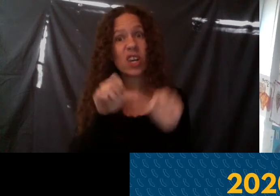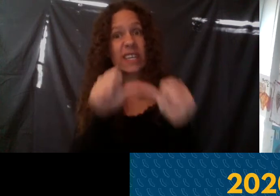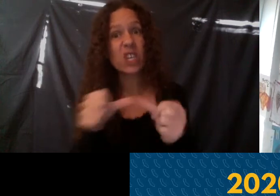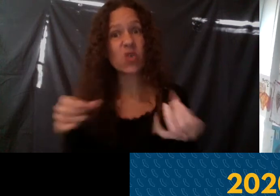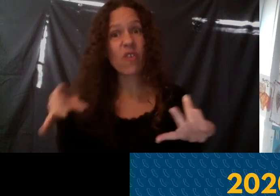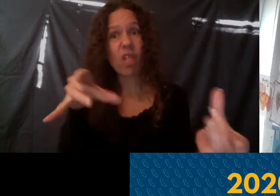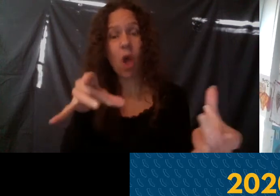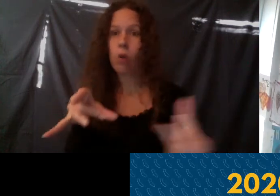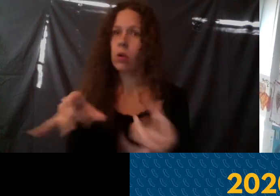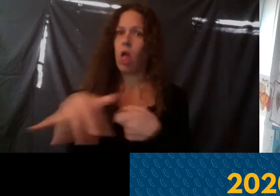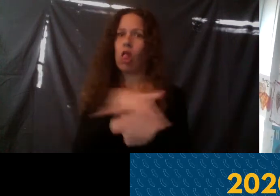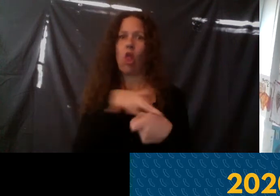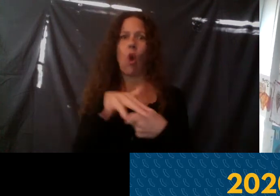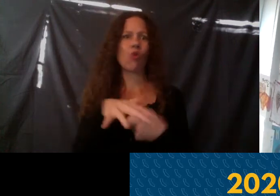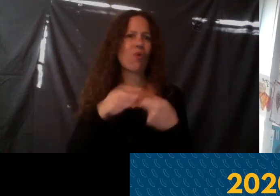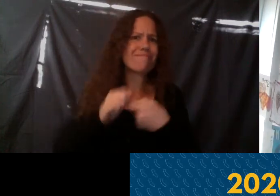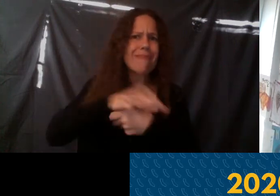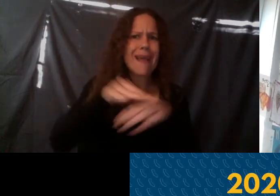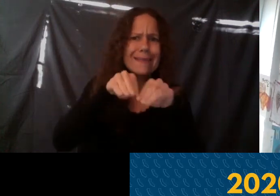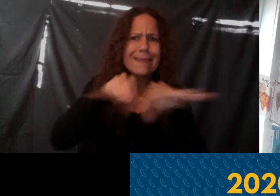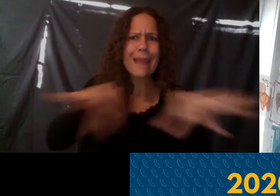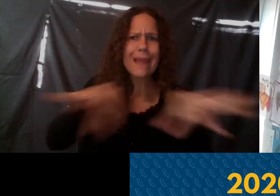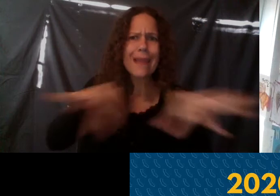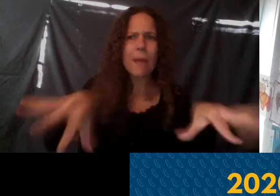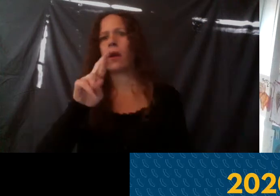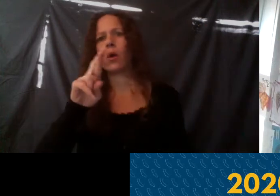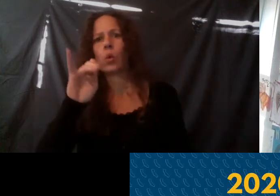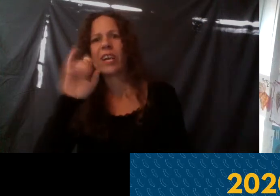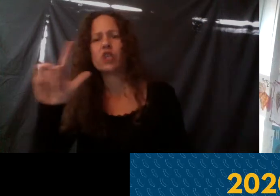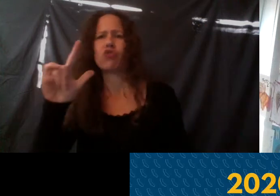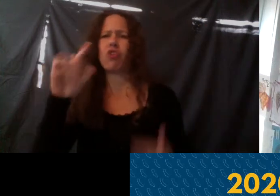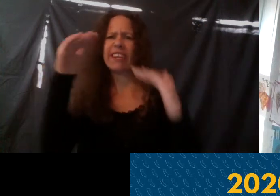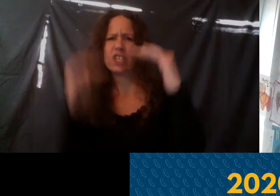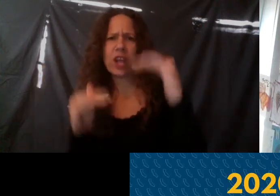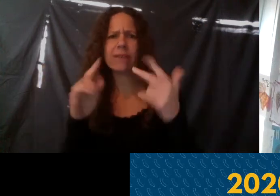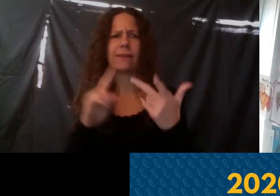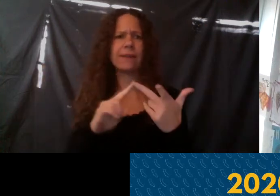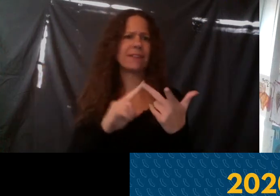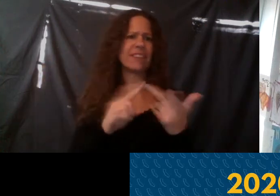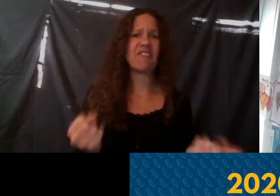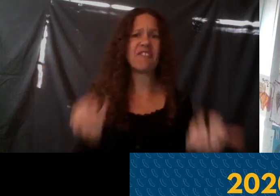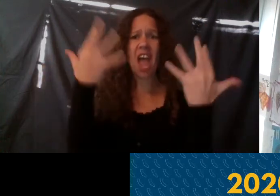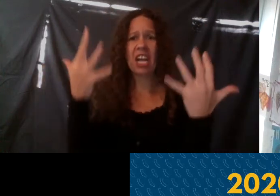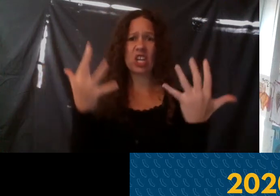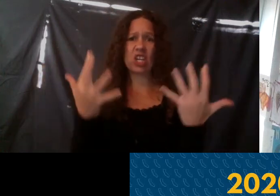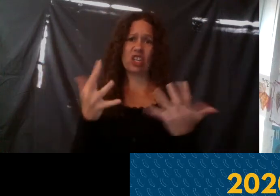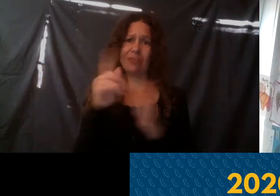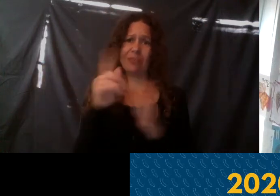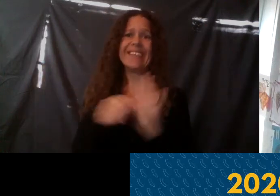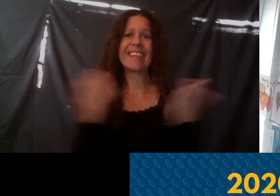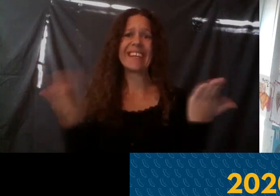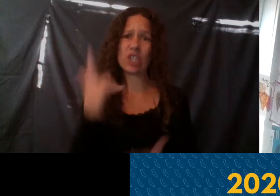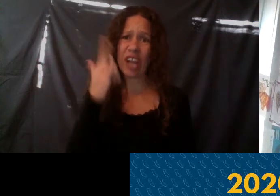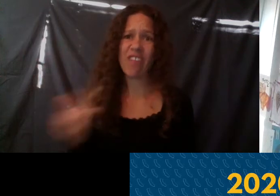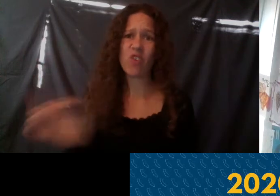civil unrest around racial justice, the economic crisis, and a devastating fire season here in California. Can you move the